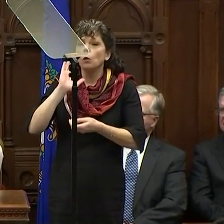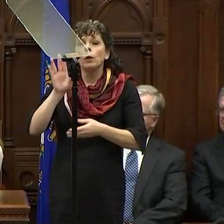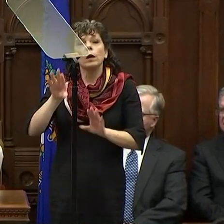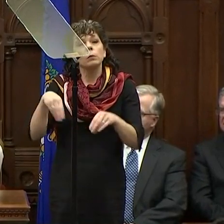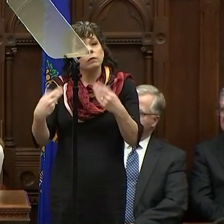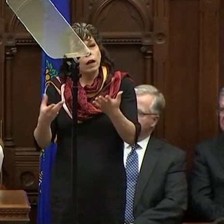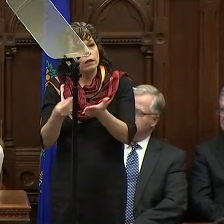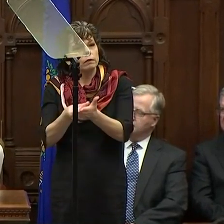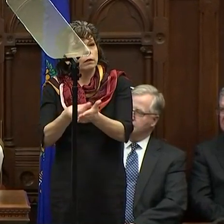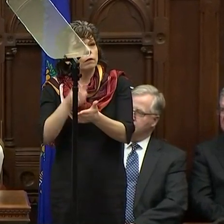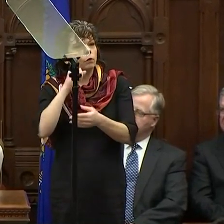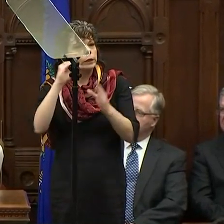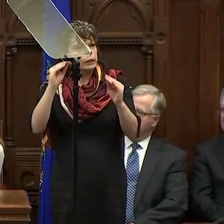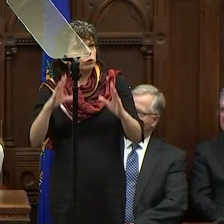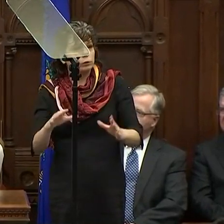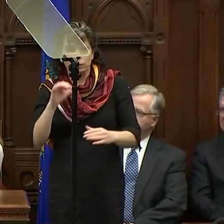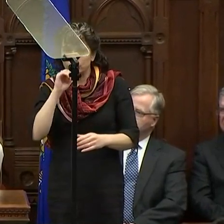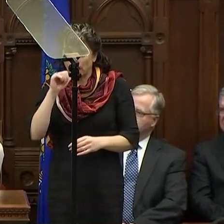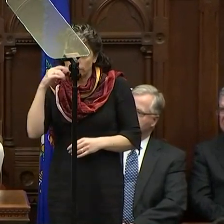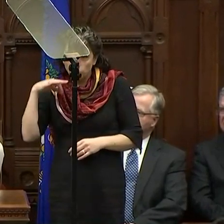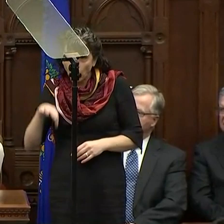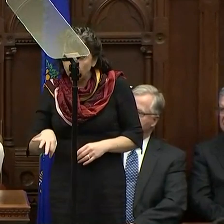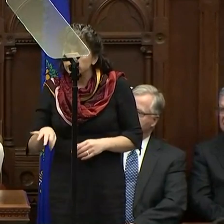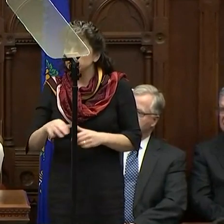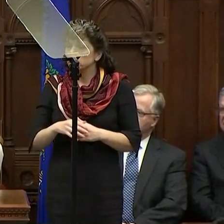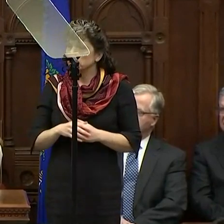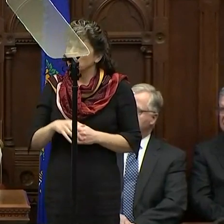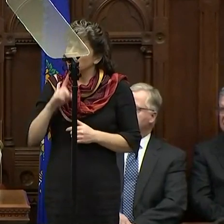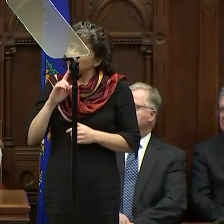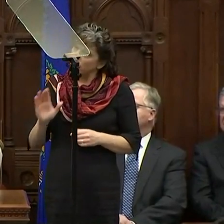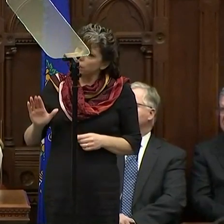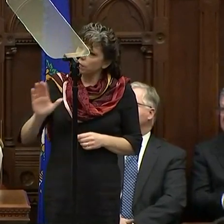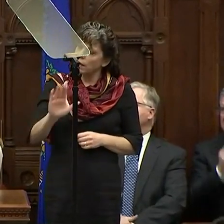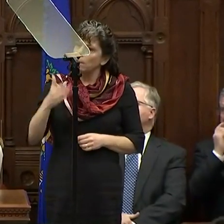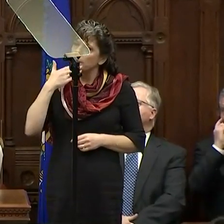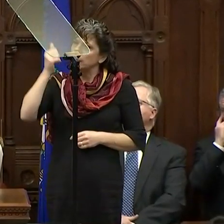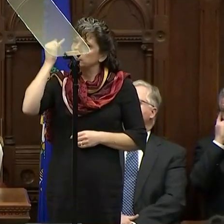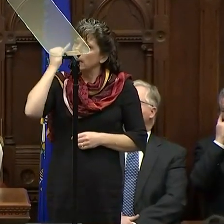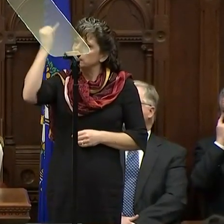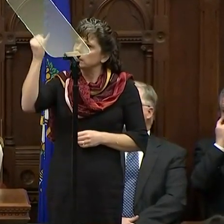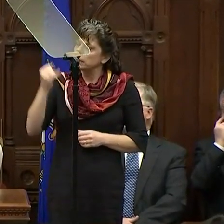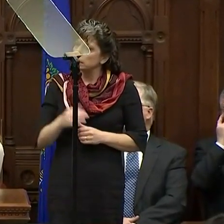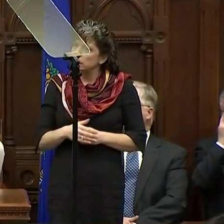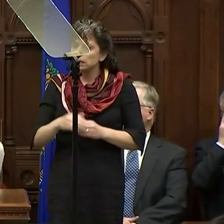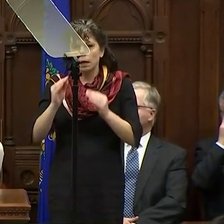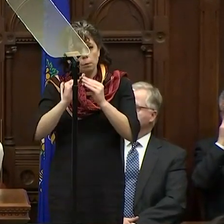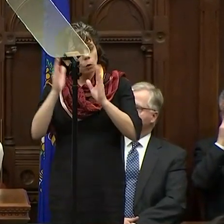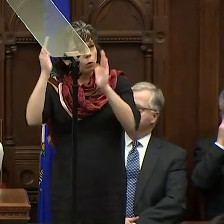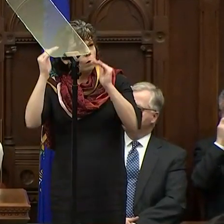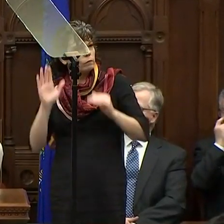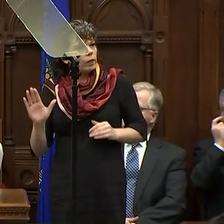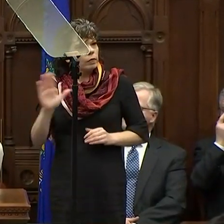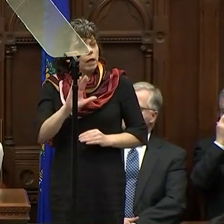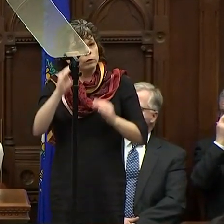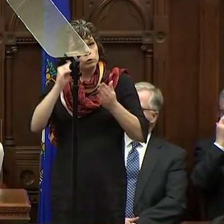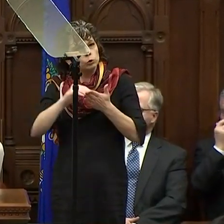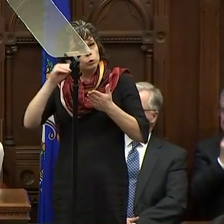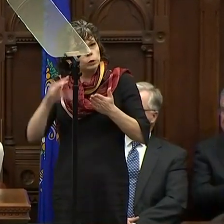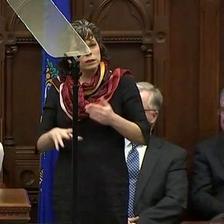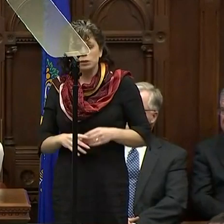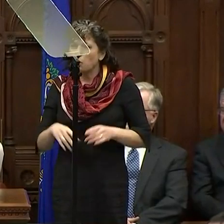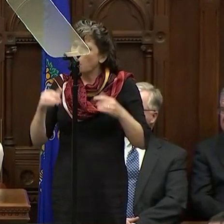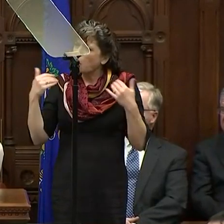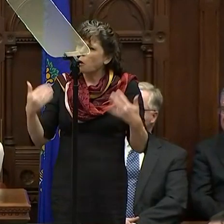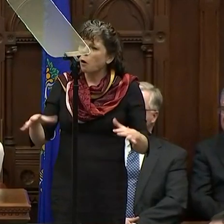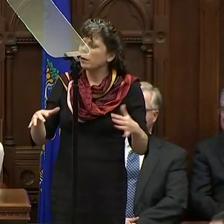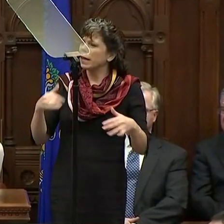for teachers and not-for-profits to turn their best ideas in the more hope for their students. We've already had